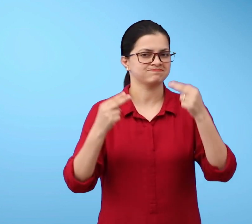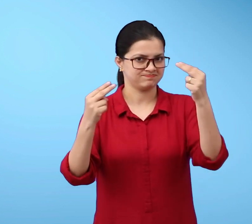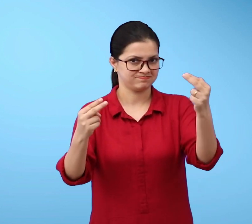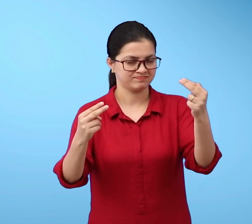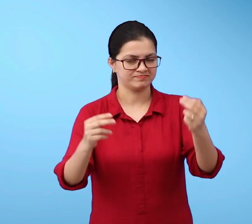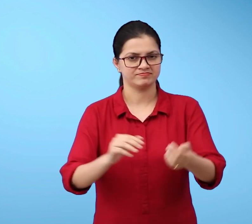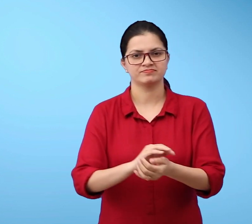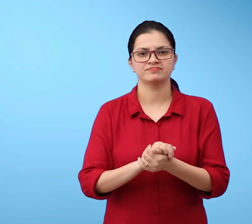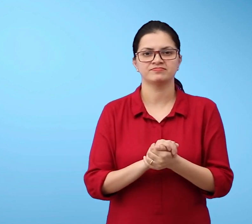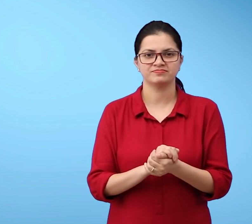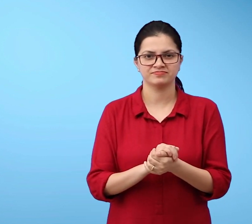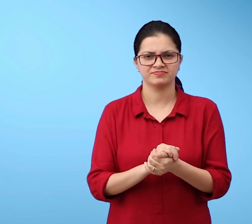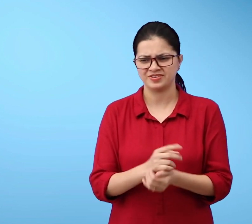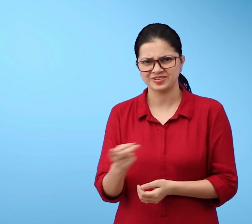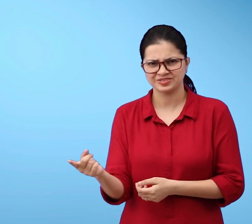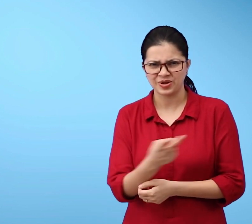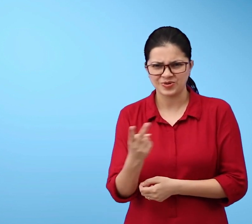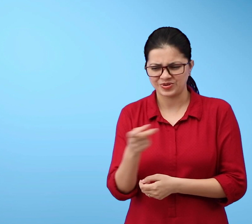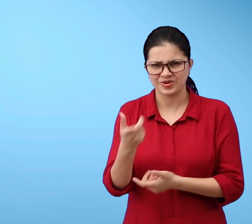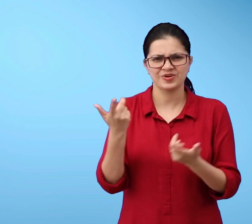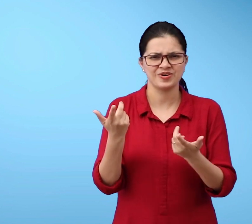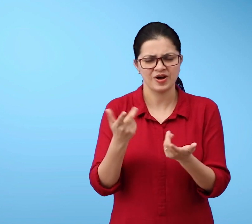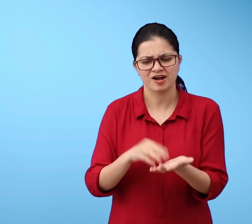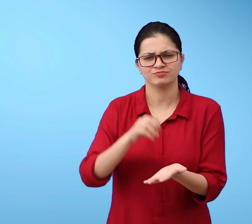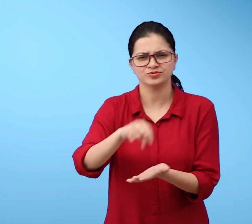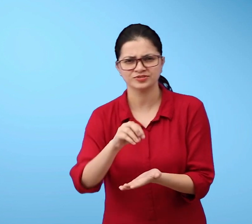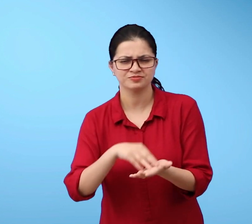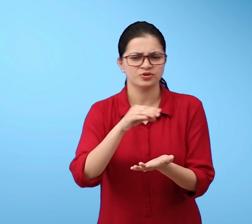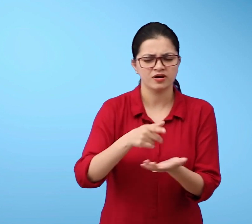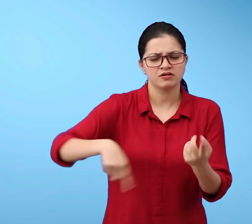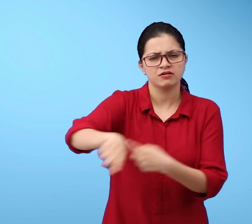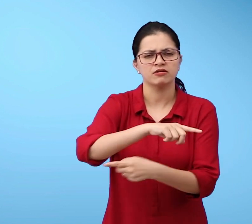were two sages who worshipped the universal soul.